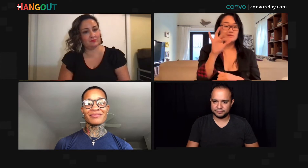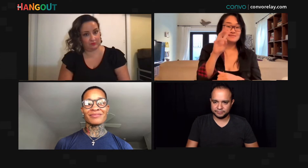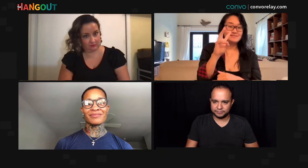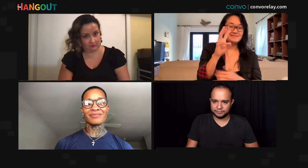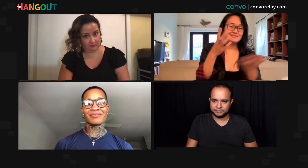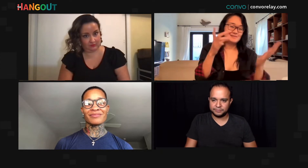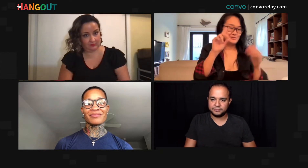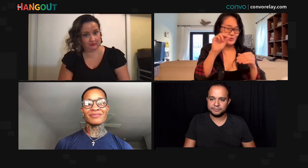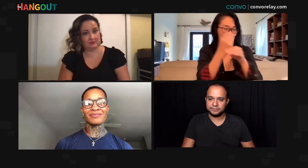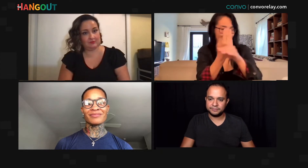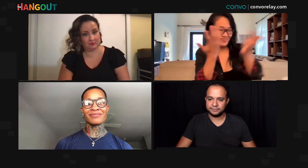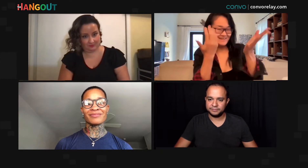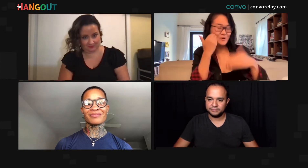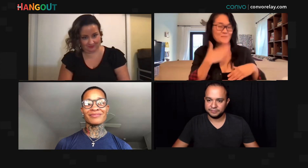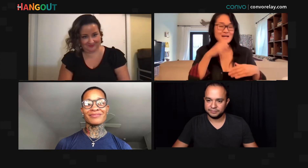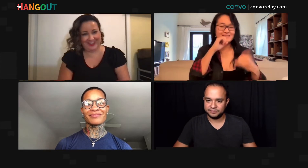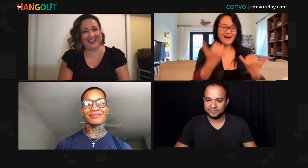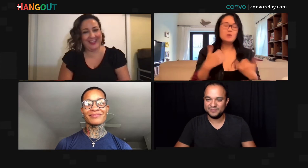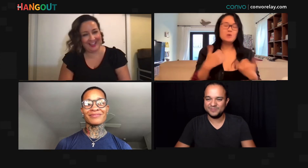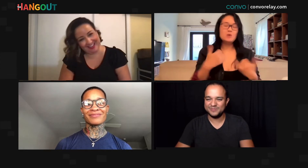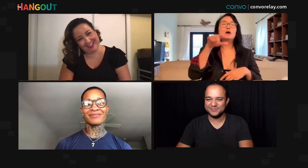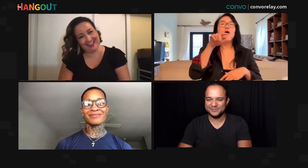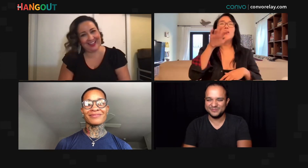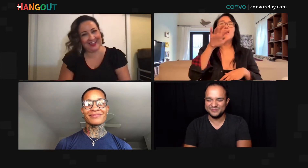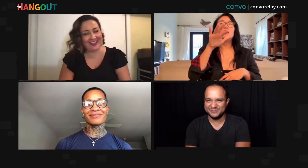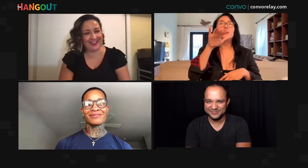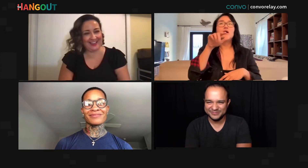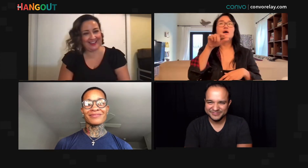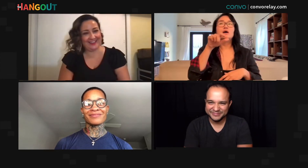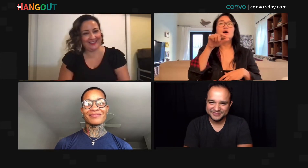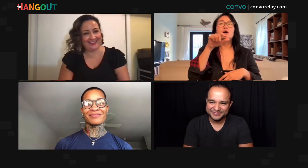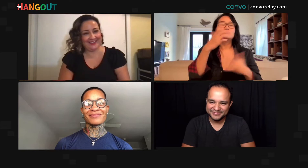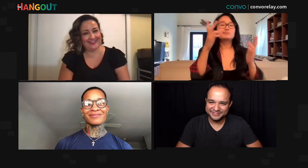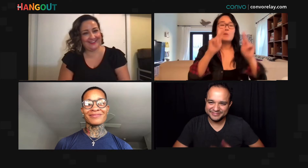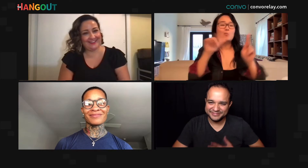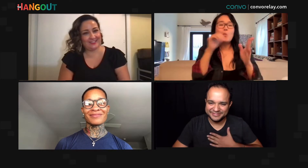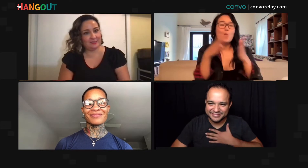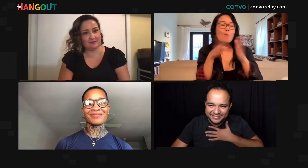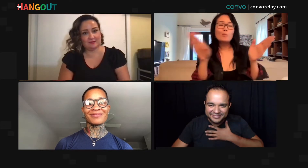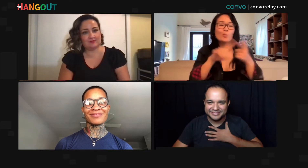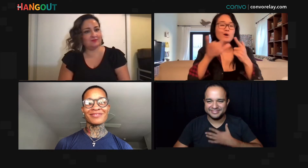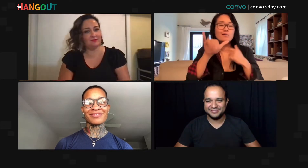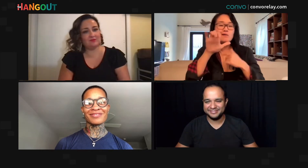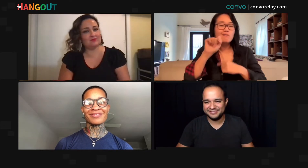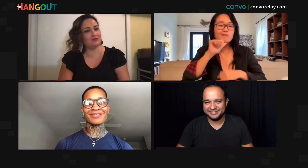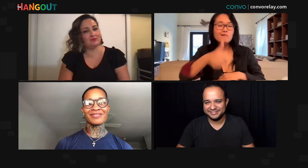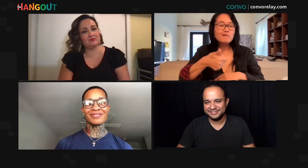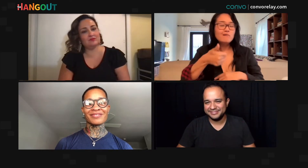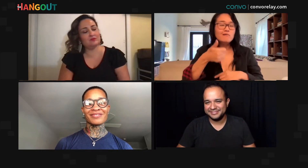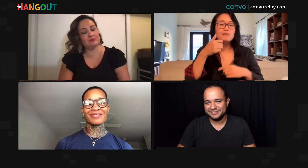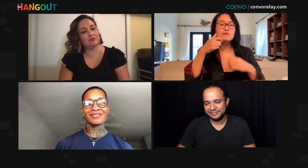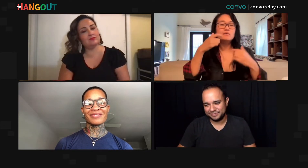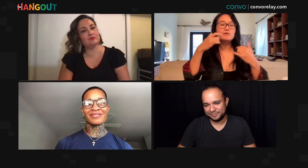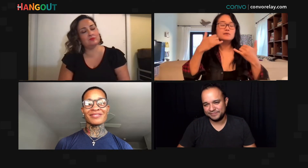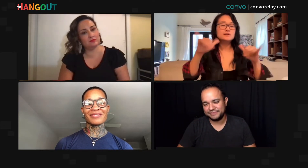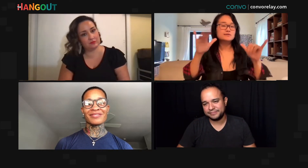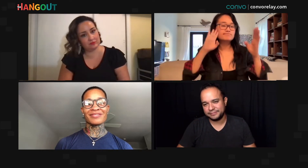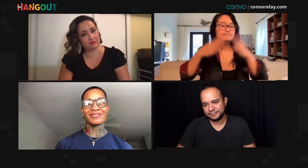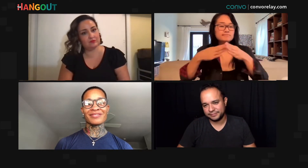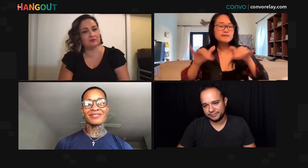I've had different experience. I was born in 1976, so do the math. You can figure out how old I am. And people weren't open to that yet.